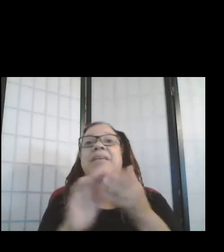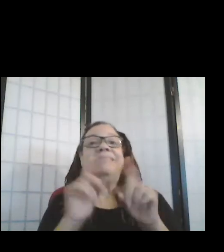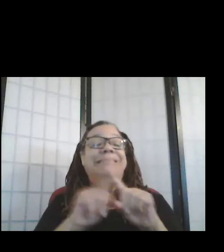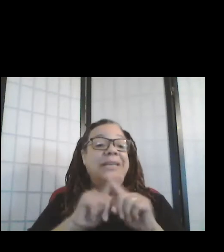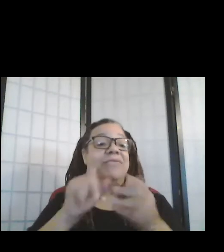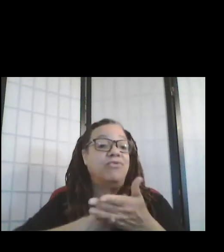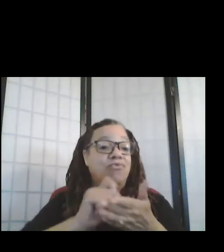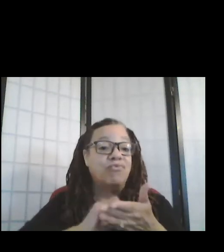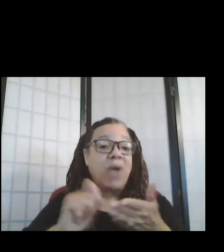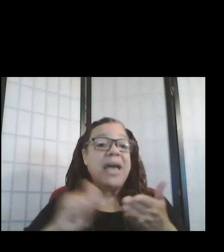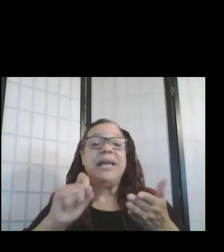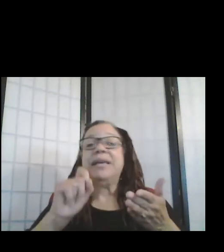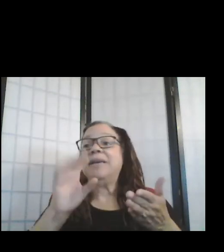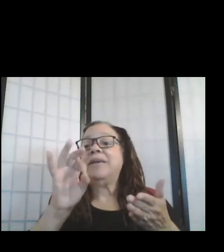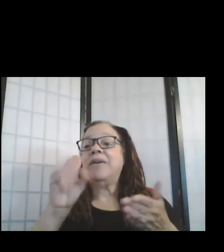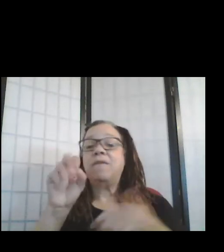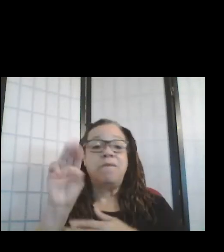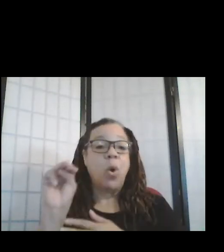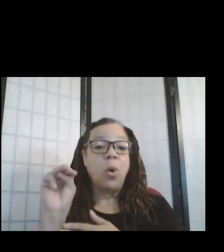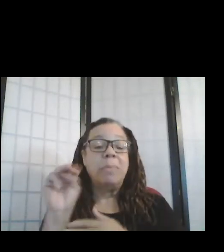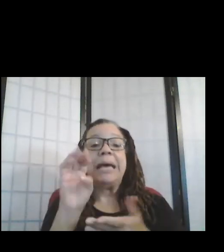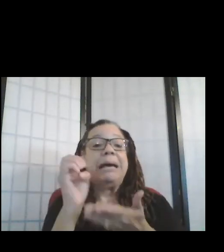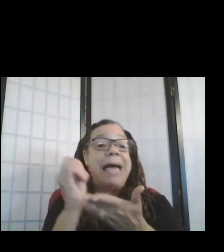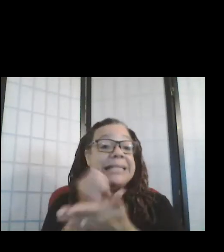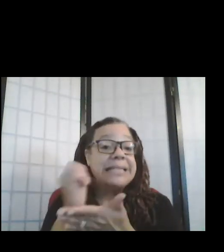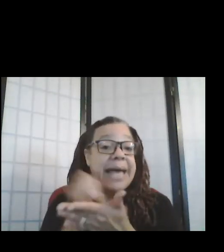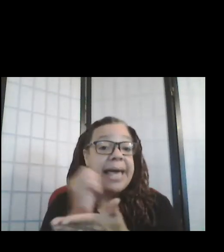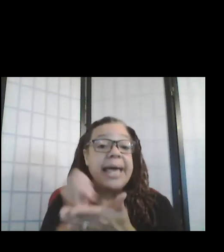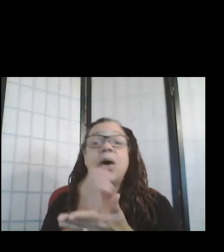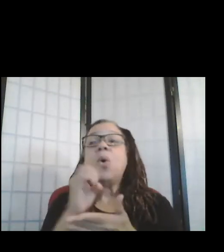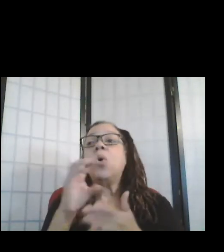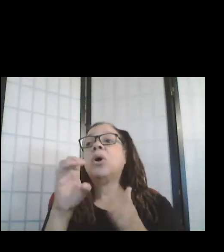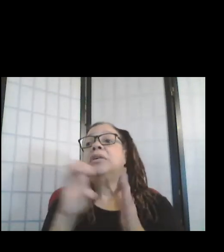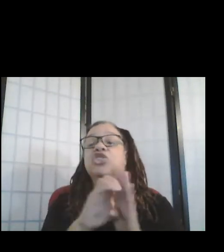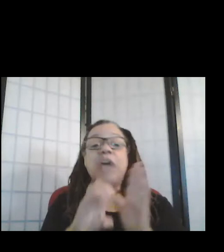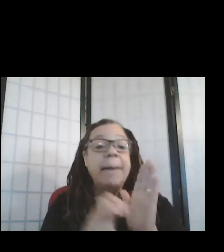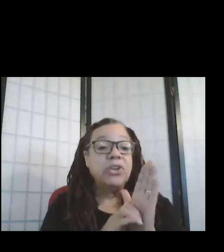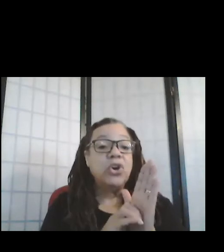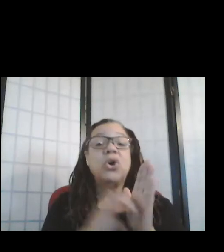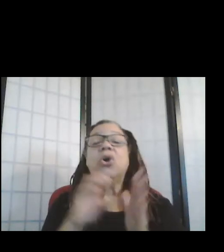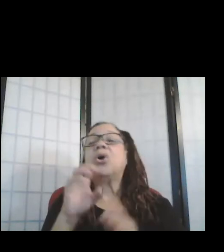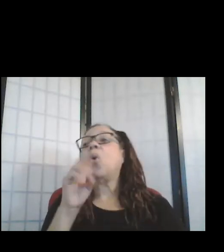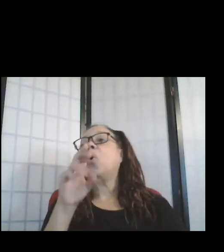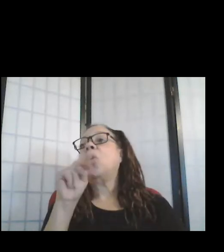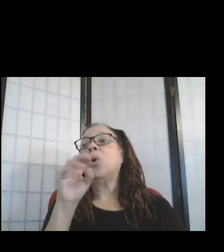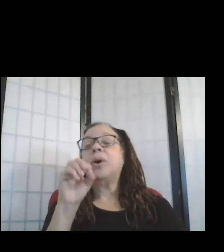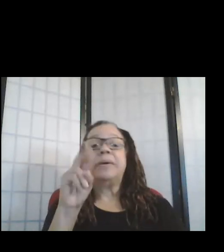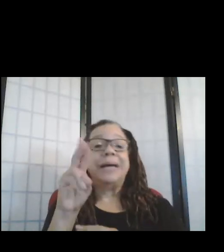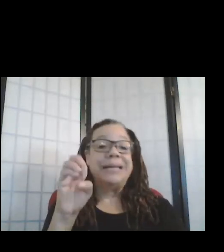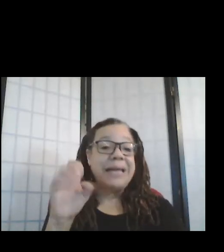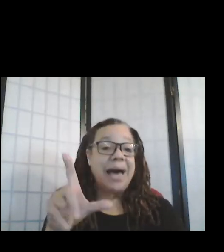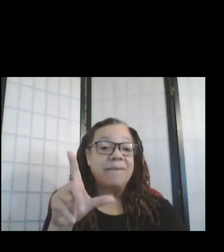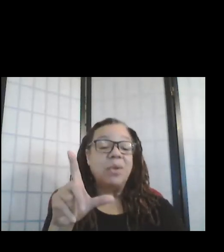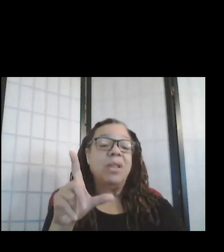like an essay or a chapter or a novel. I mean, these are